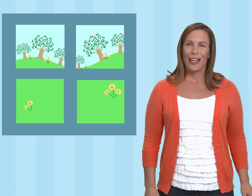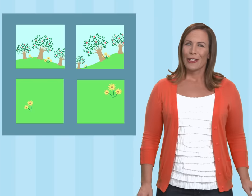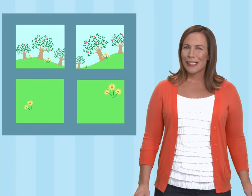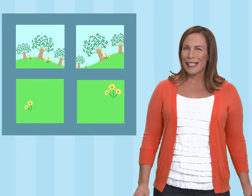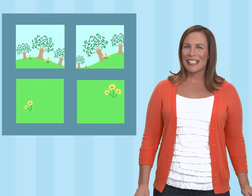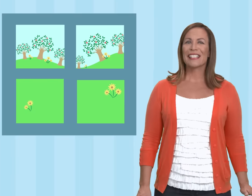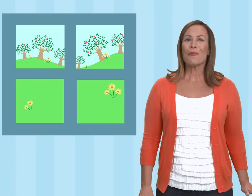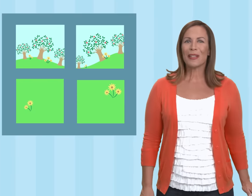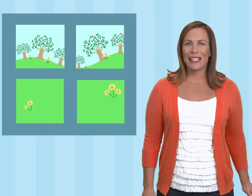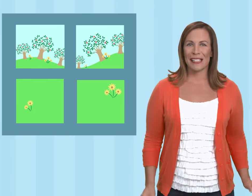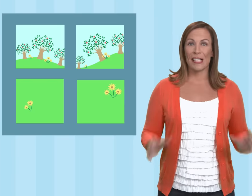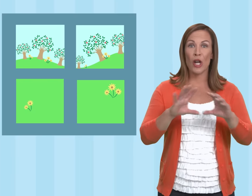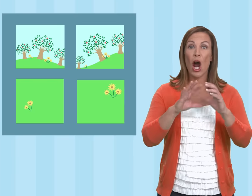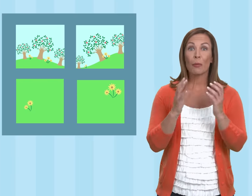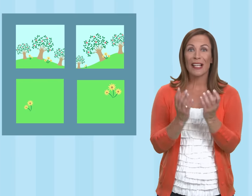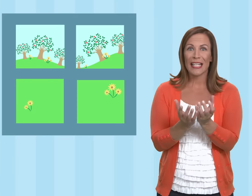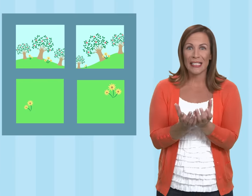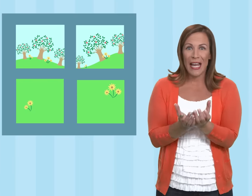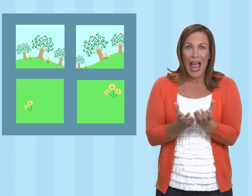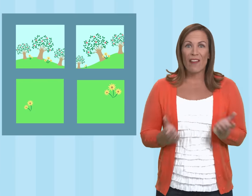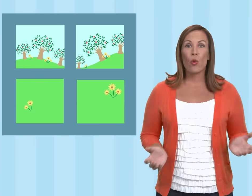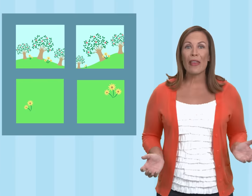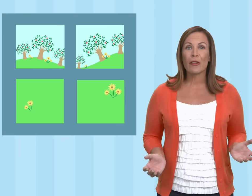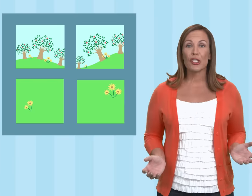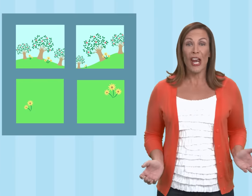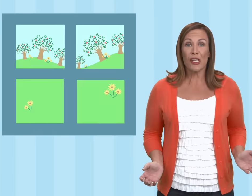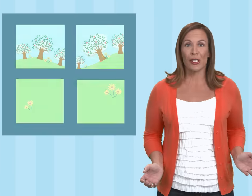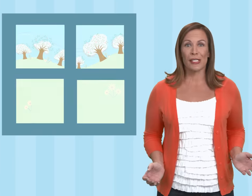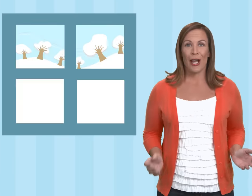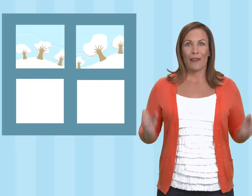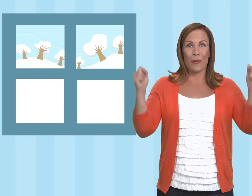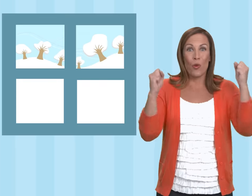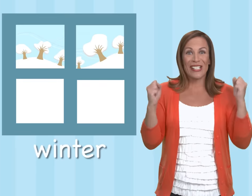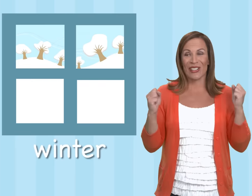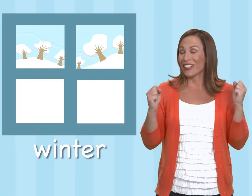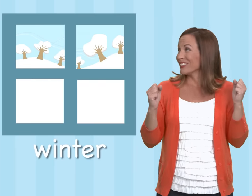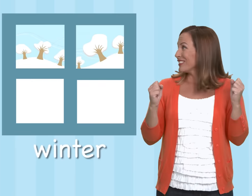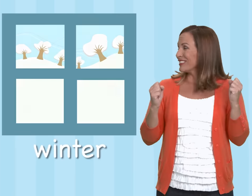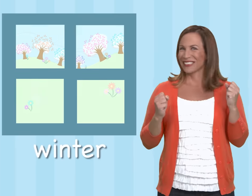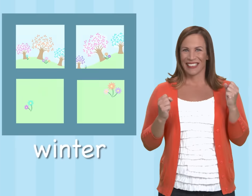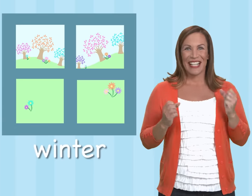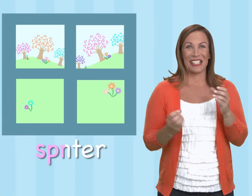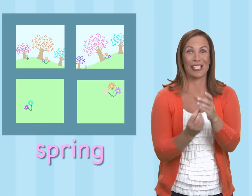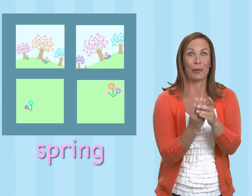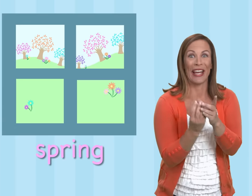You see, some places on our planet have weather that changes from winter to spring